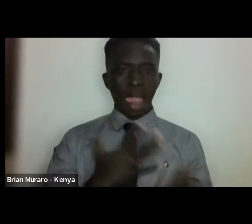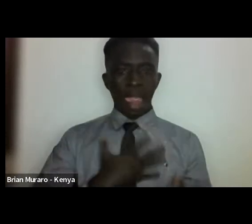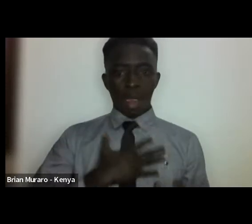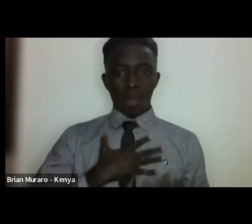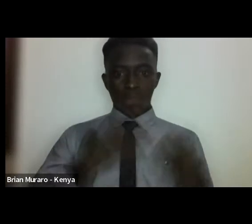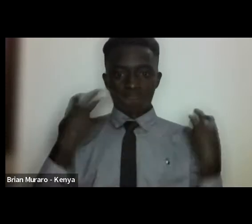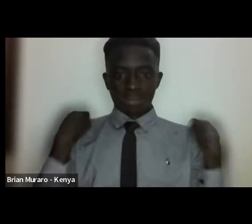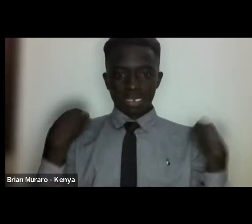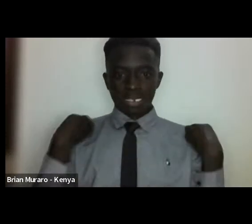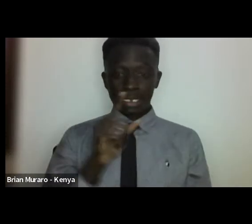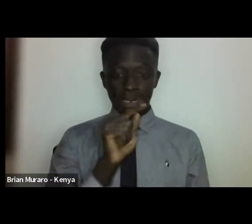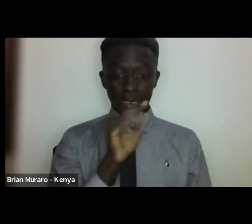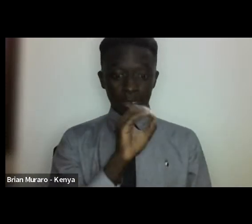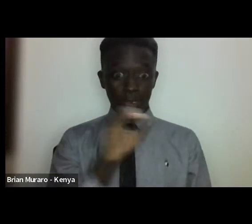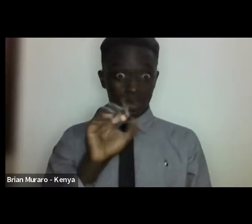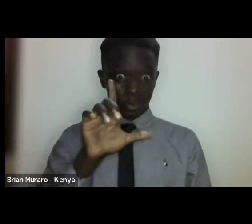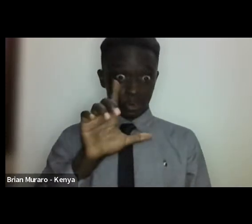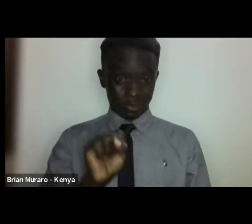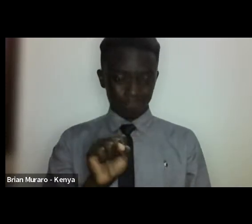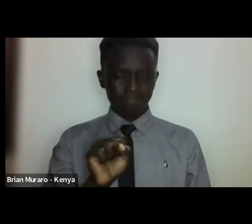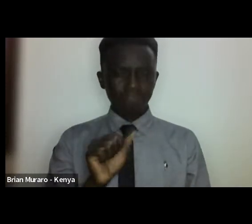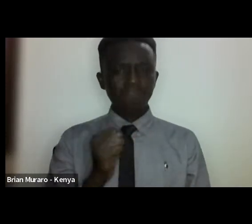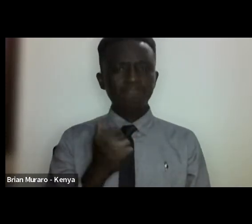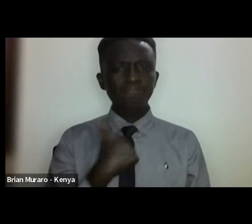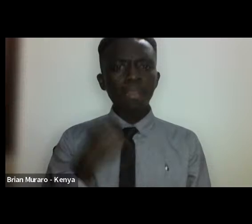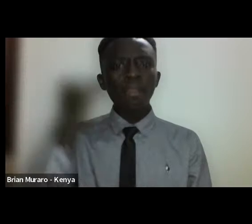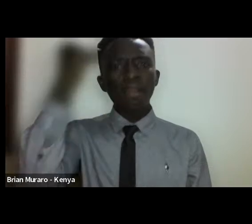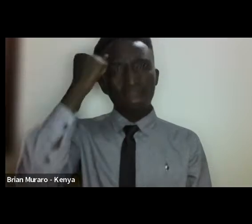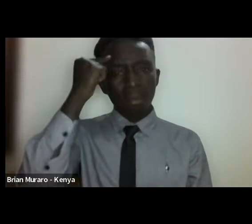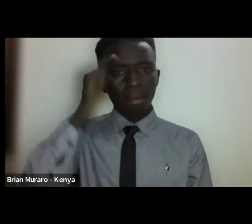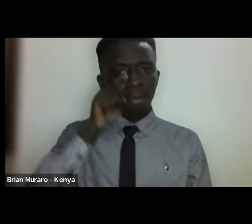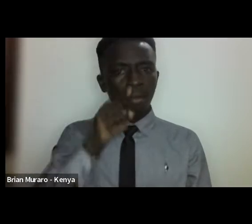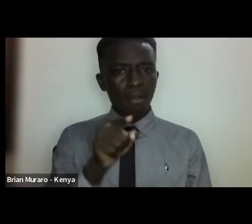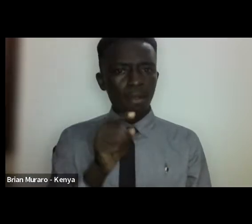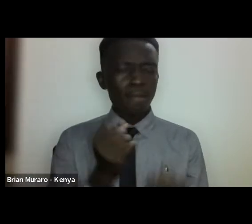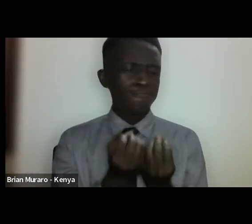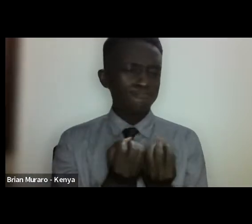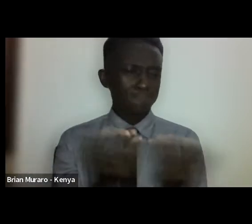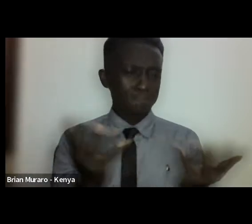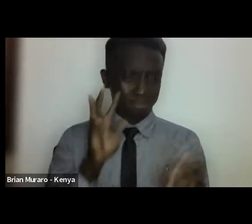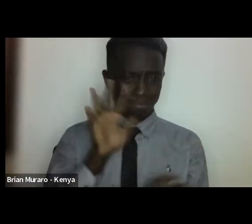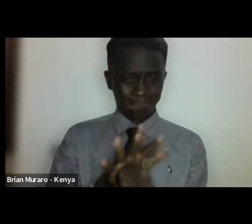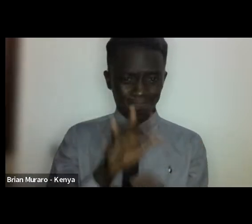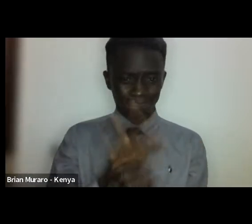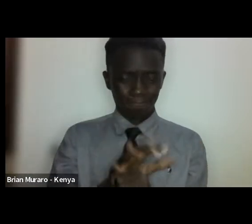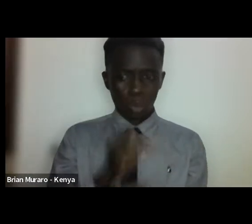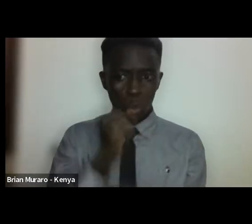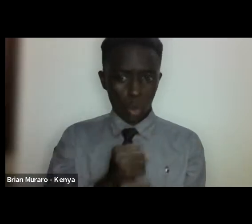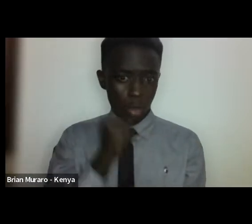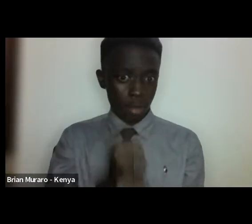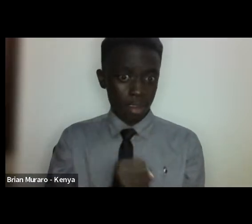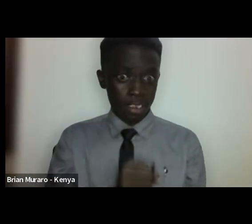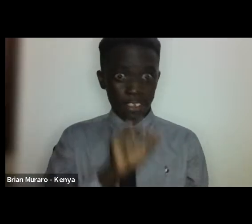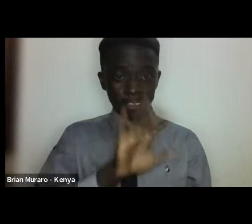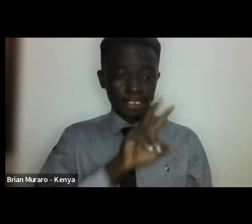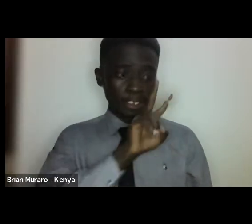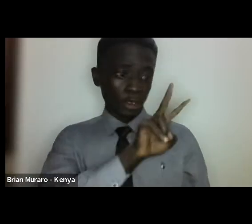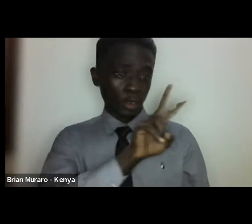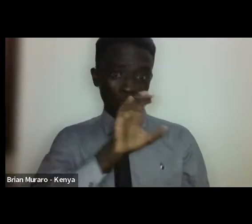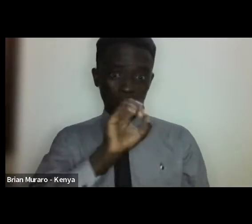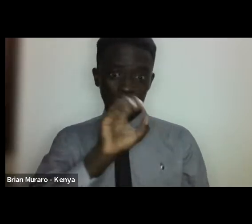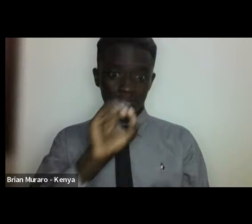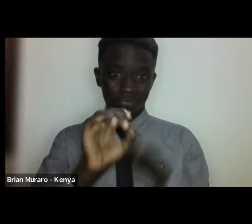think that's where a lot of work has to be done. So in 2006, I started researching